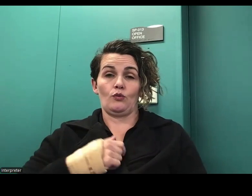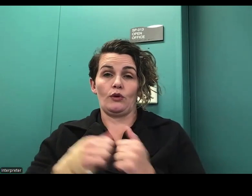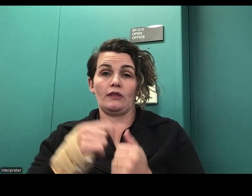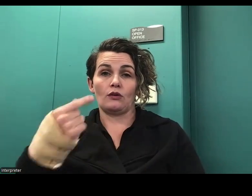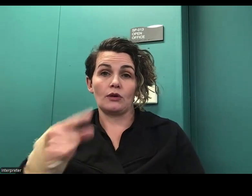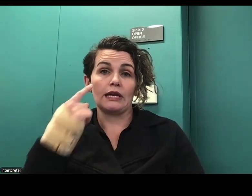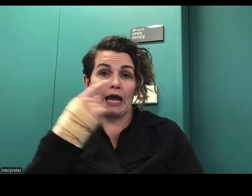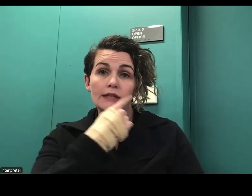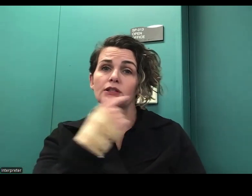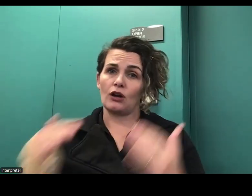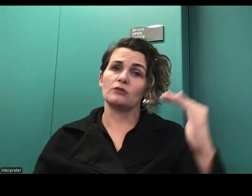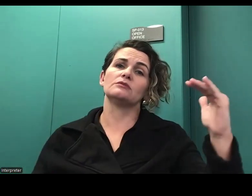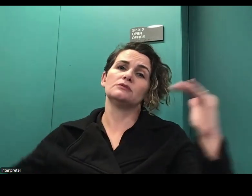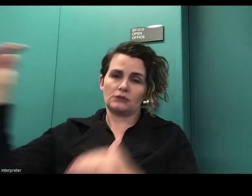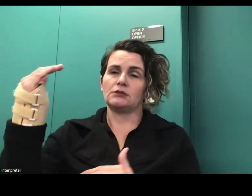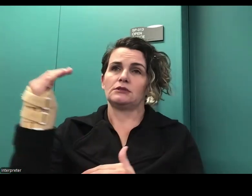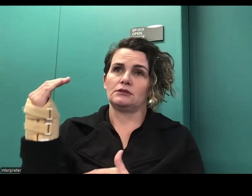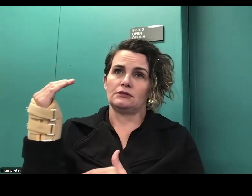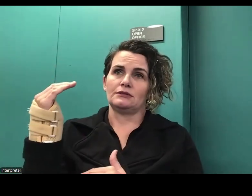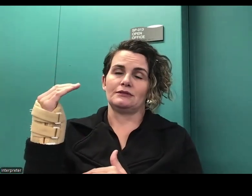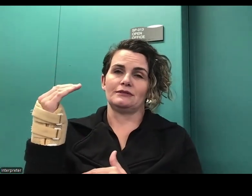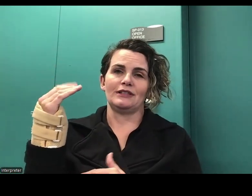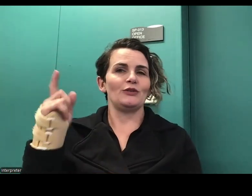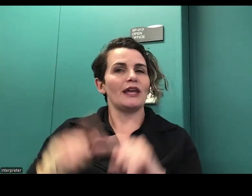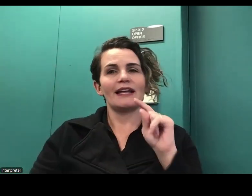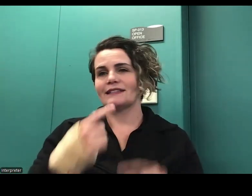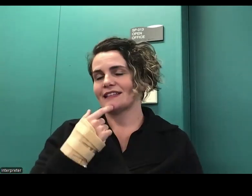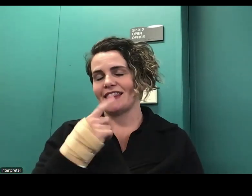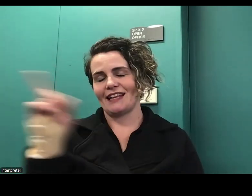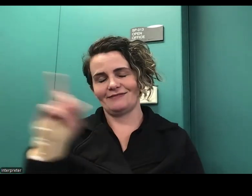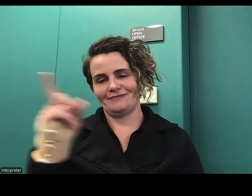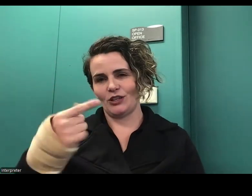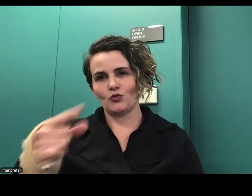eyes are far superior to you can't say that out